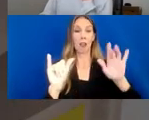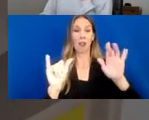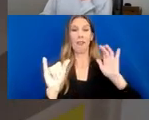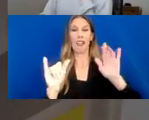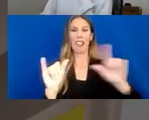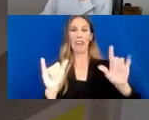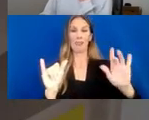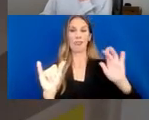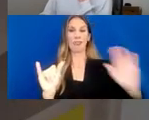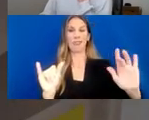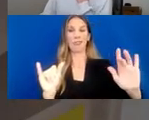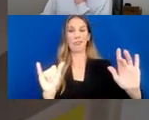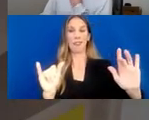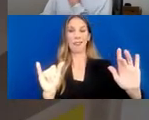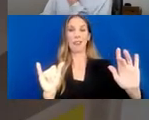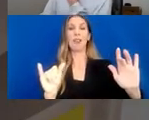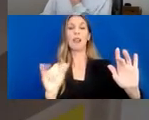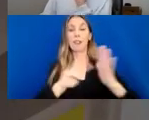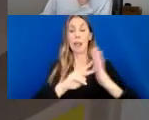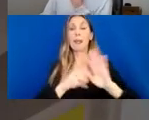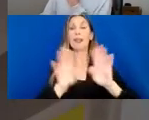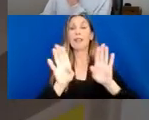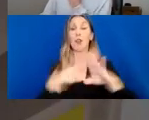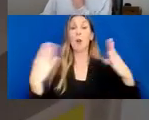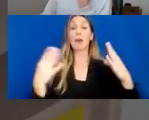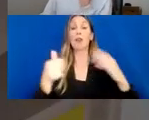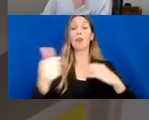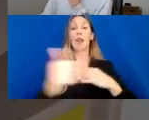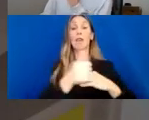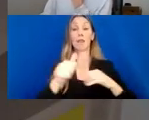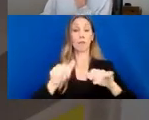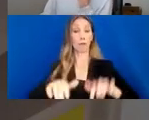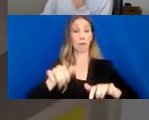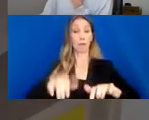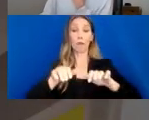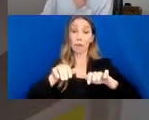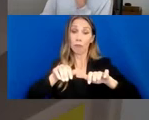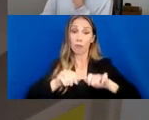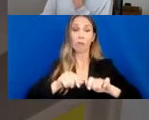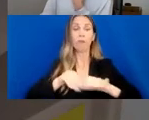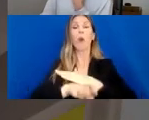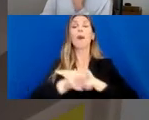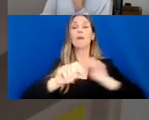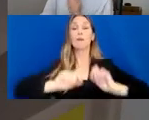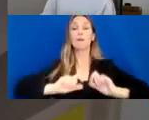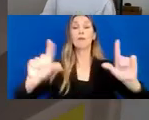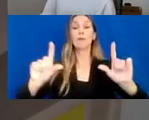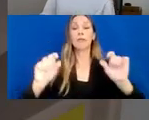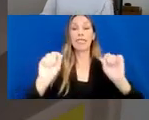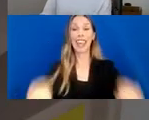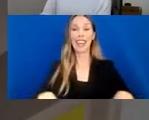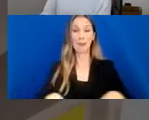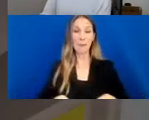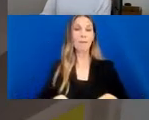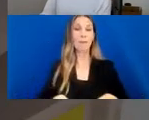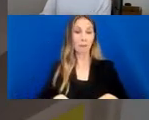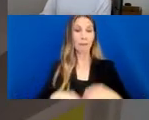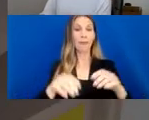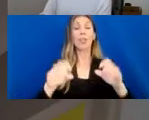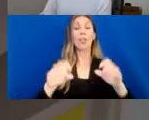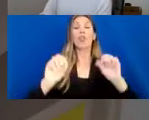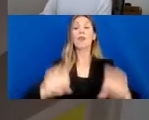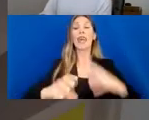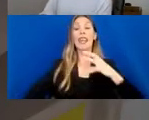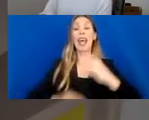that the session is open and you are able to attend. You can also add specific events